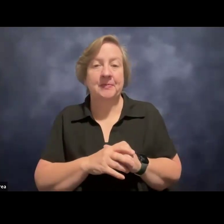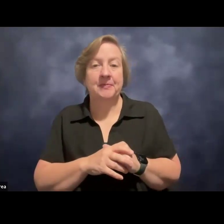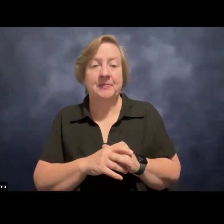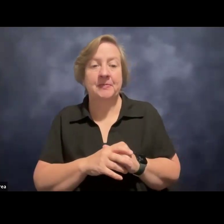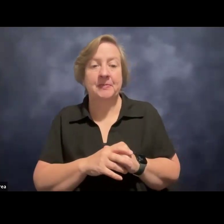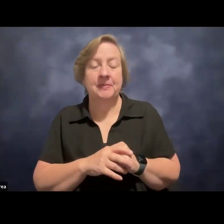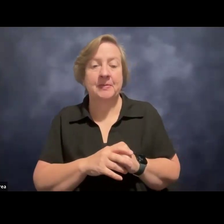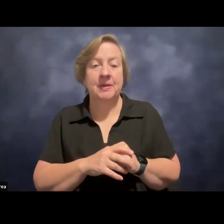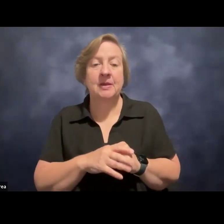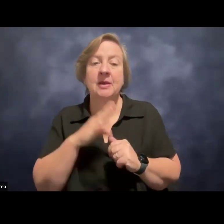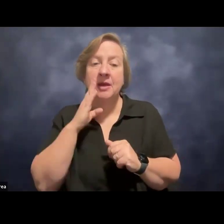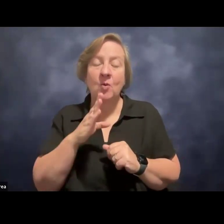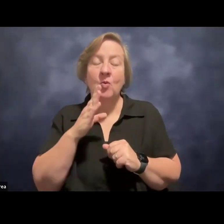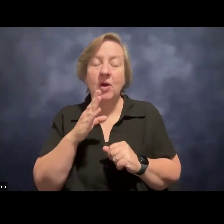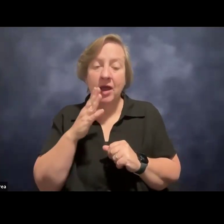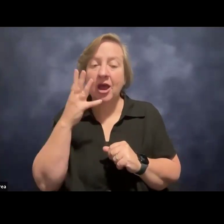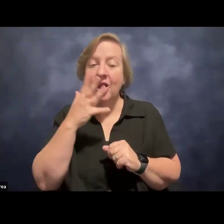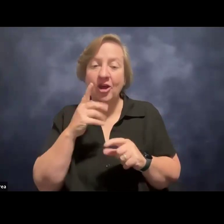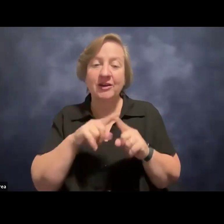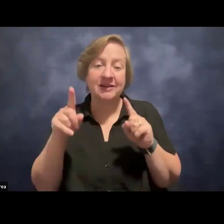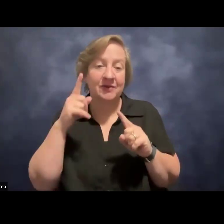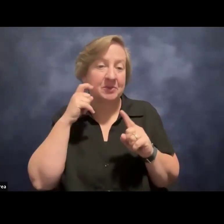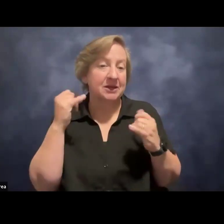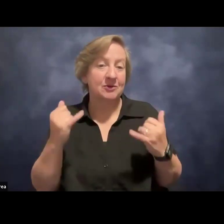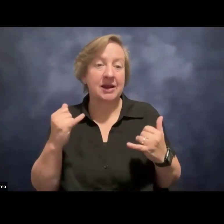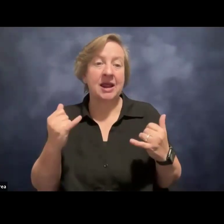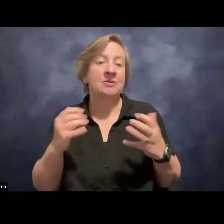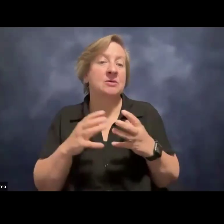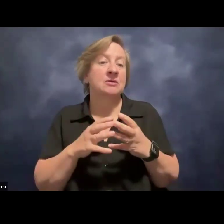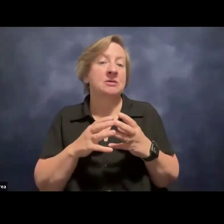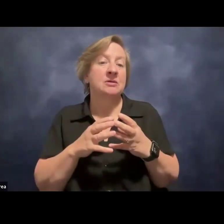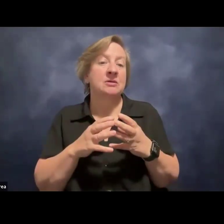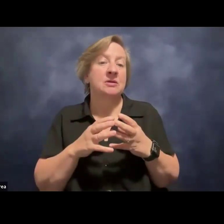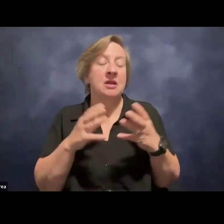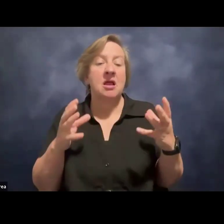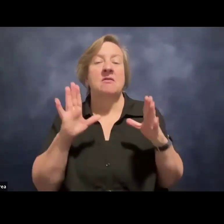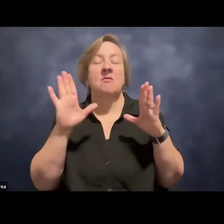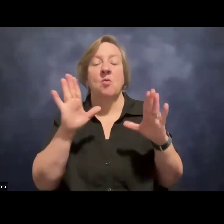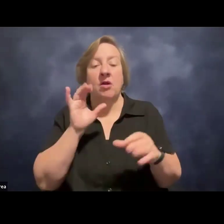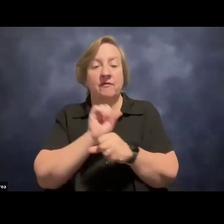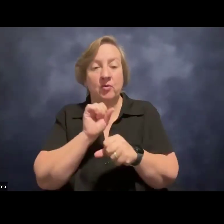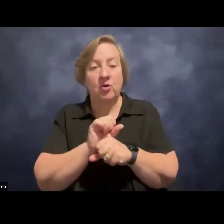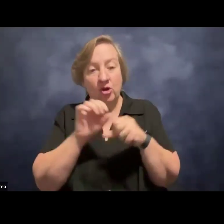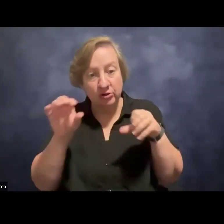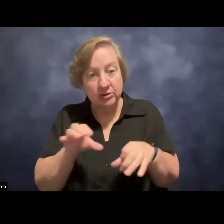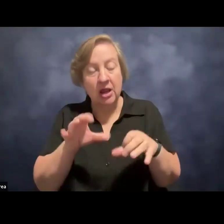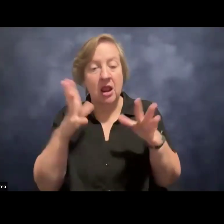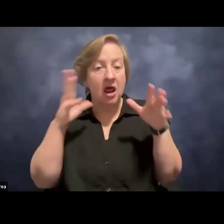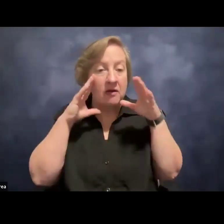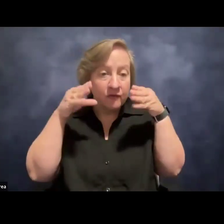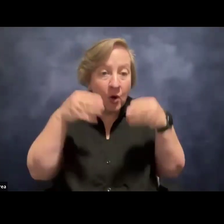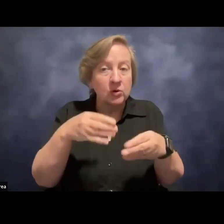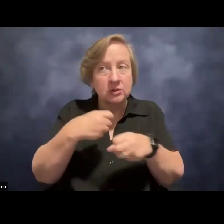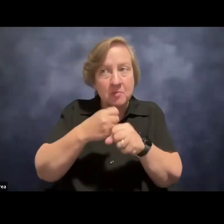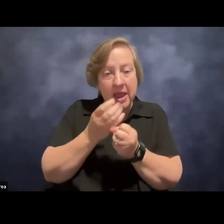It probably will also look a little bit different because right now there's been so much wonderful work done and focus on creating the